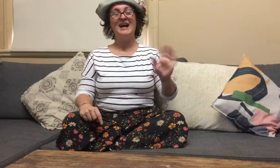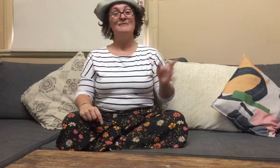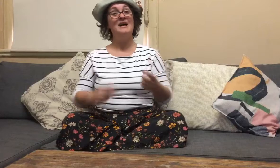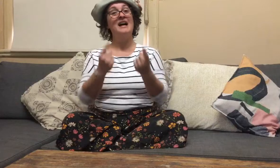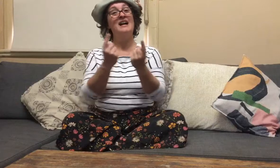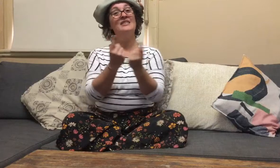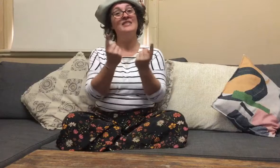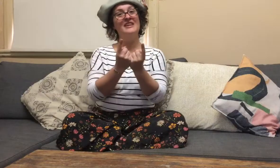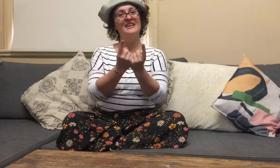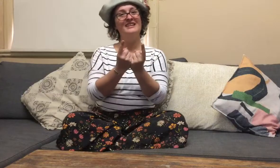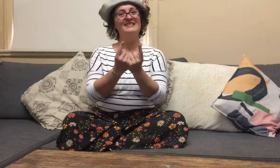about a thing,